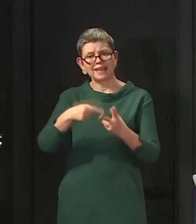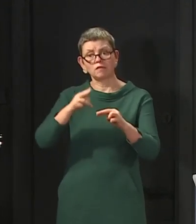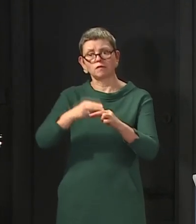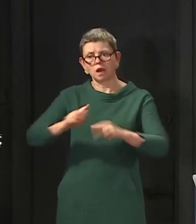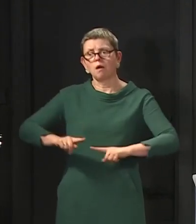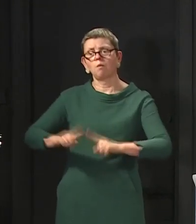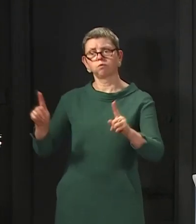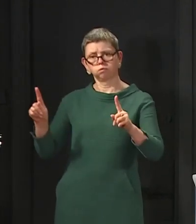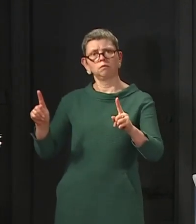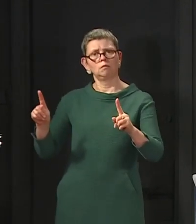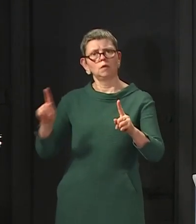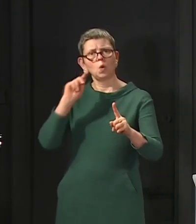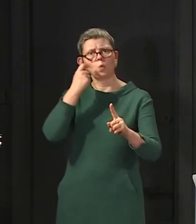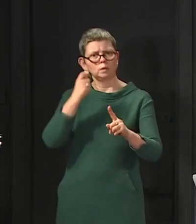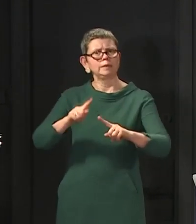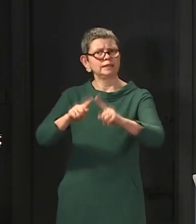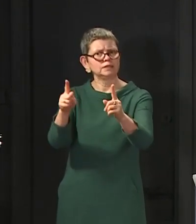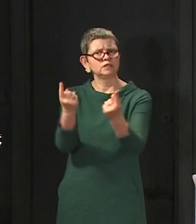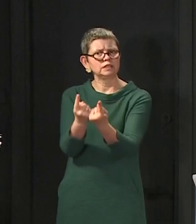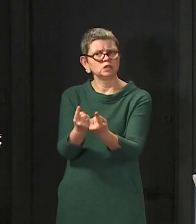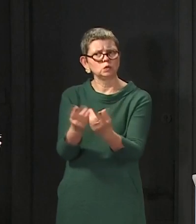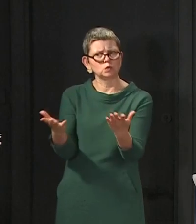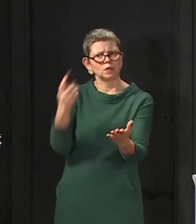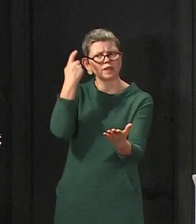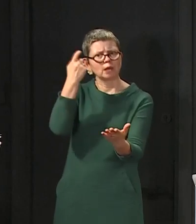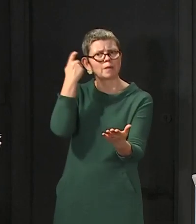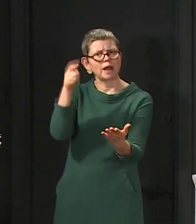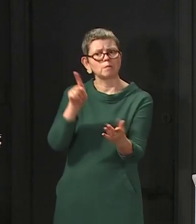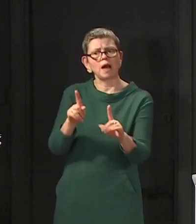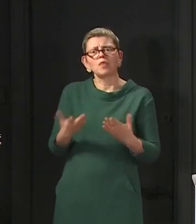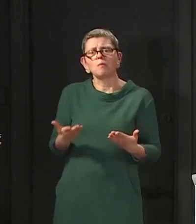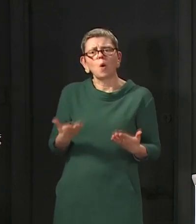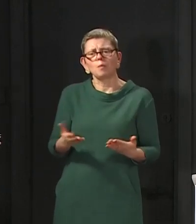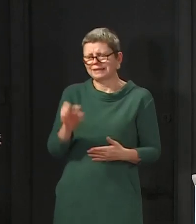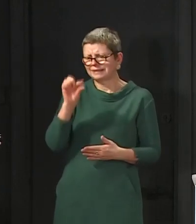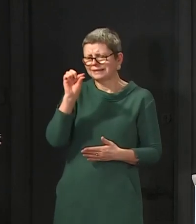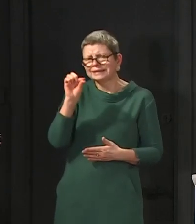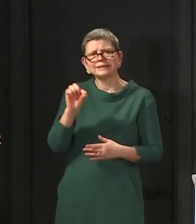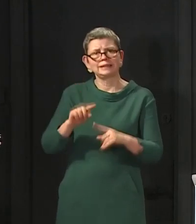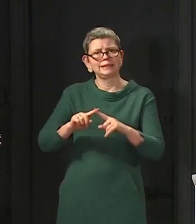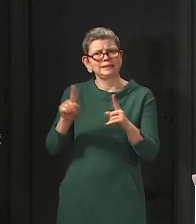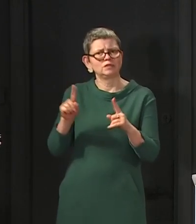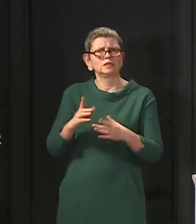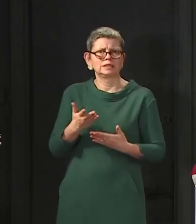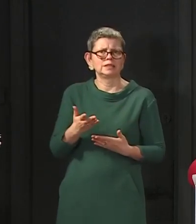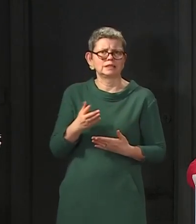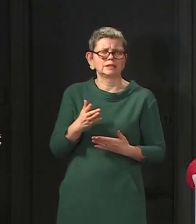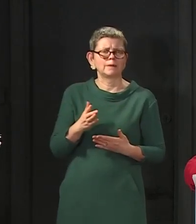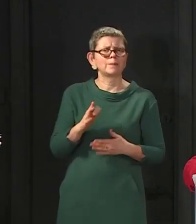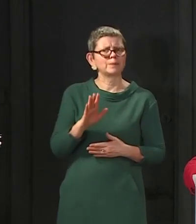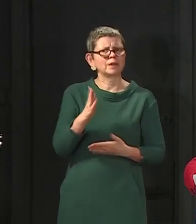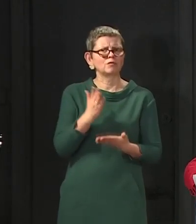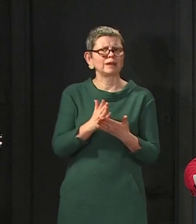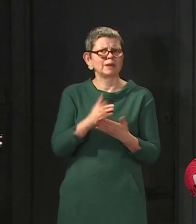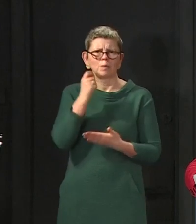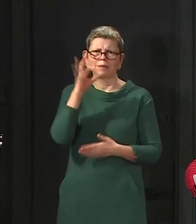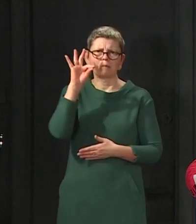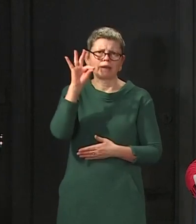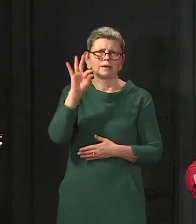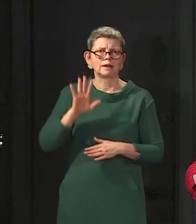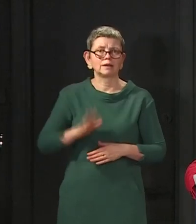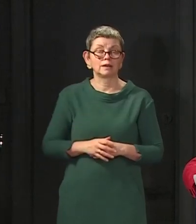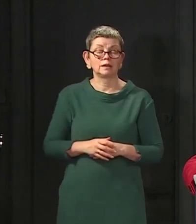But let's not overstate the degree of detailed differences that we are likely to be looking at. What we are talking about here